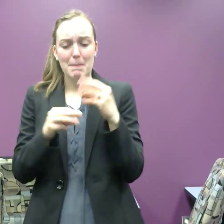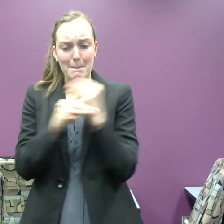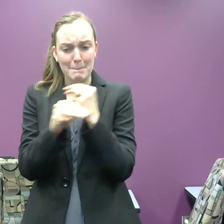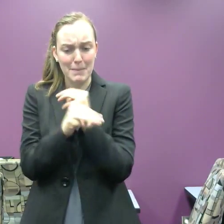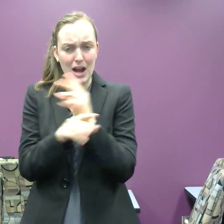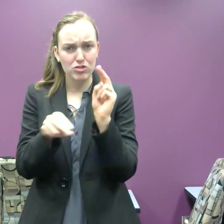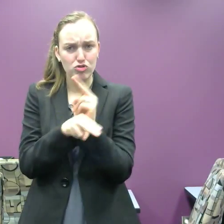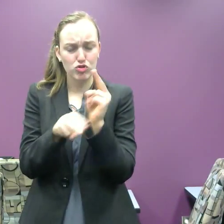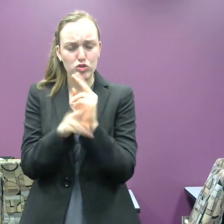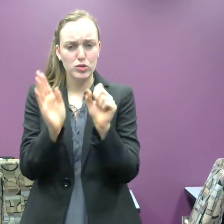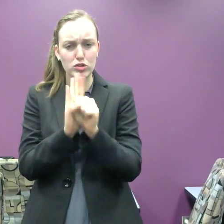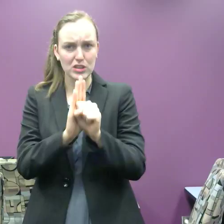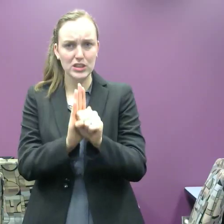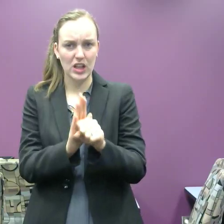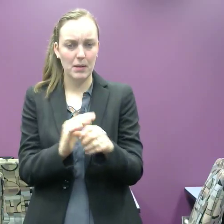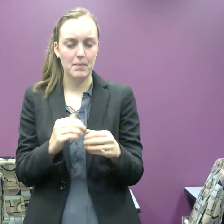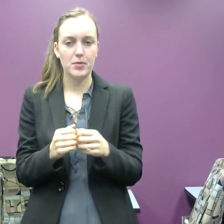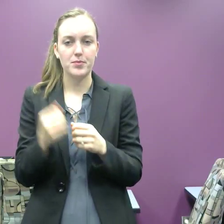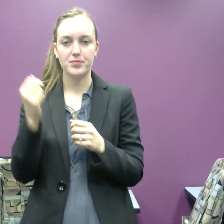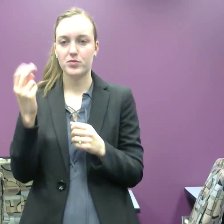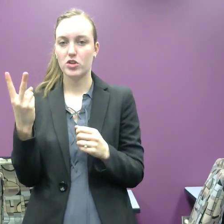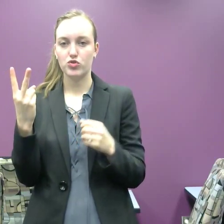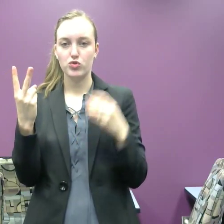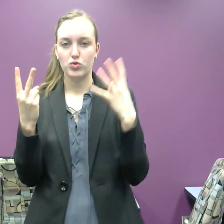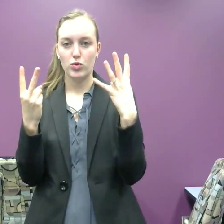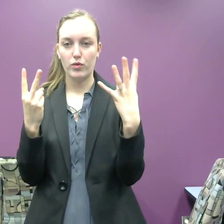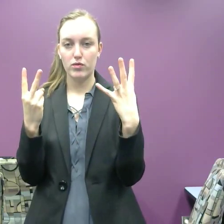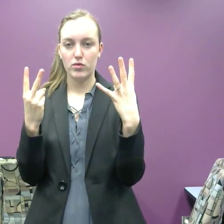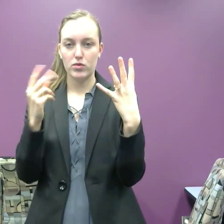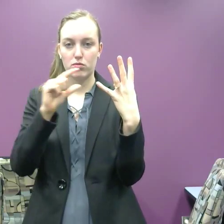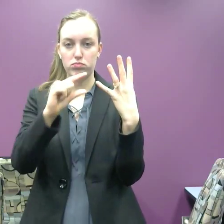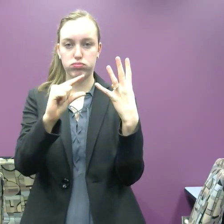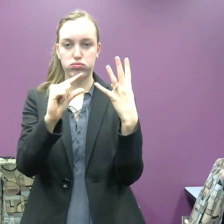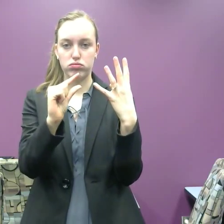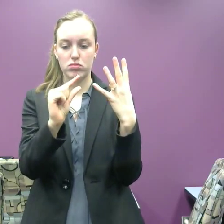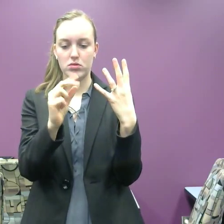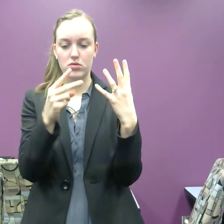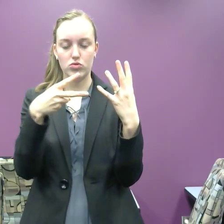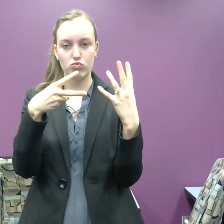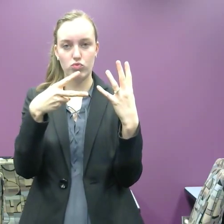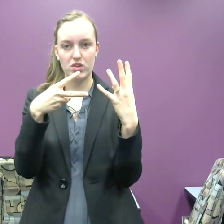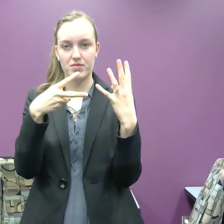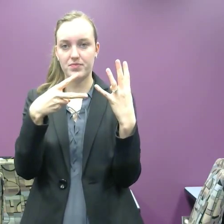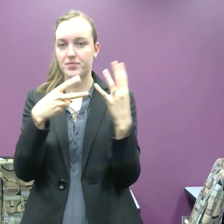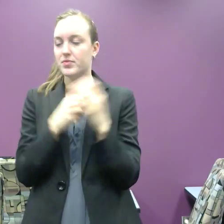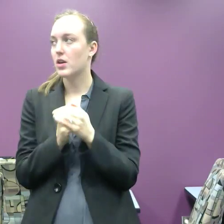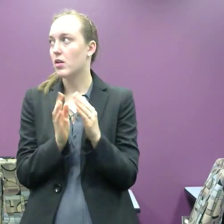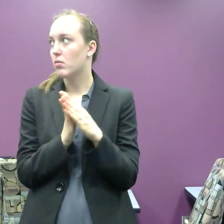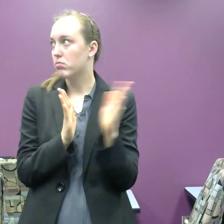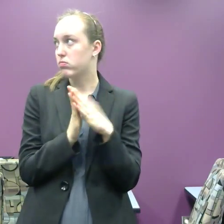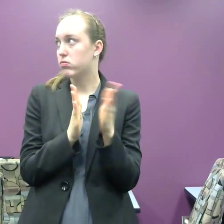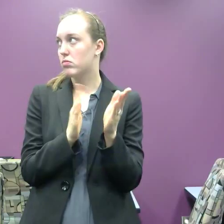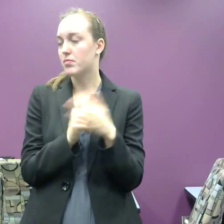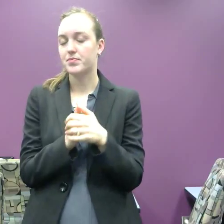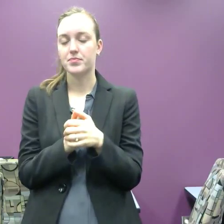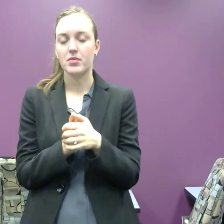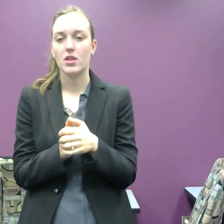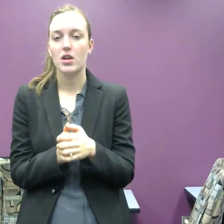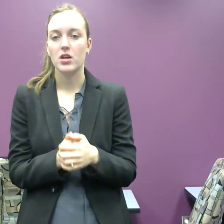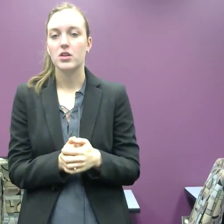to say that 4 is larger than 2, or if we read it the other way, the way we normally would read